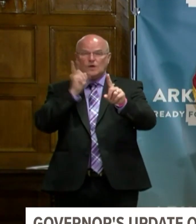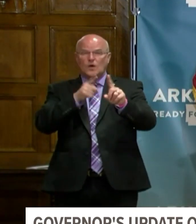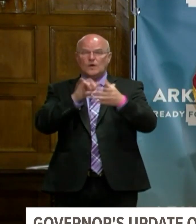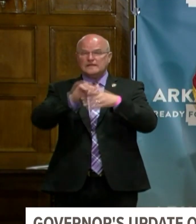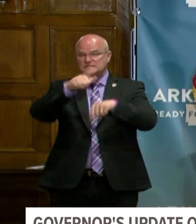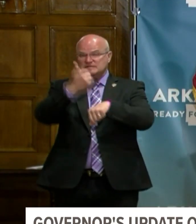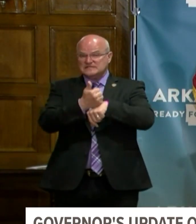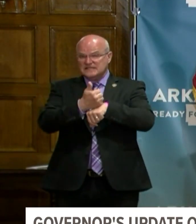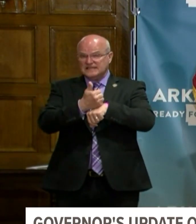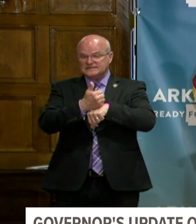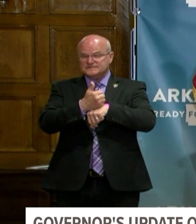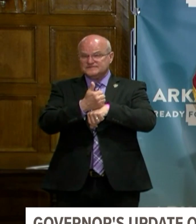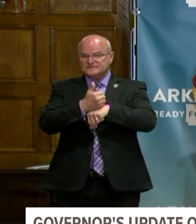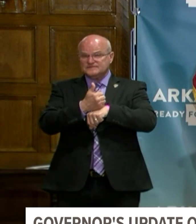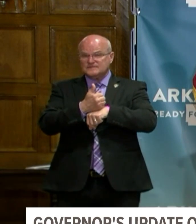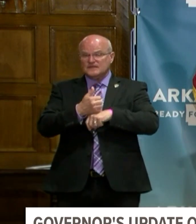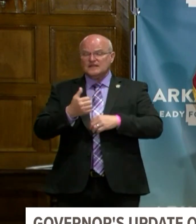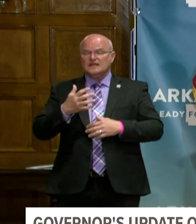that's been set.